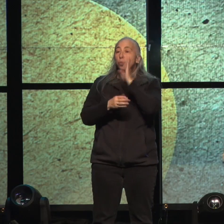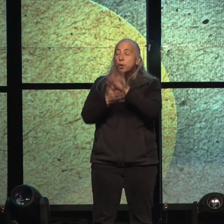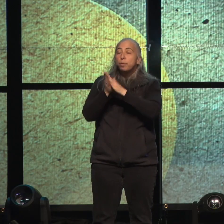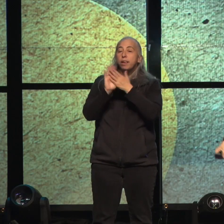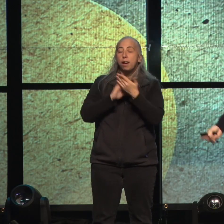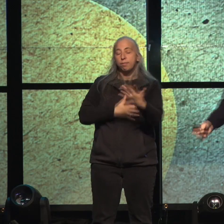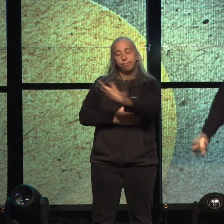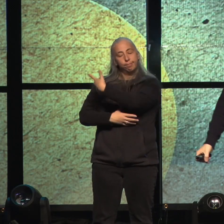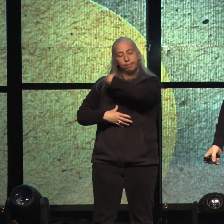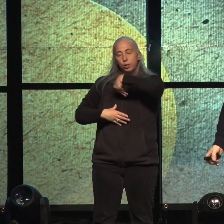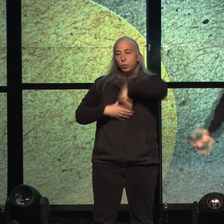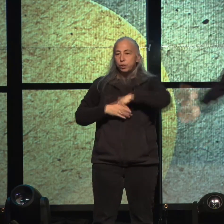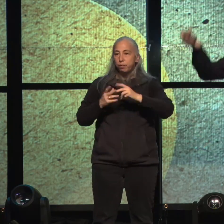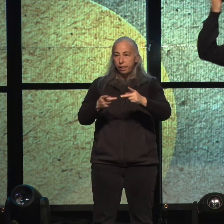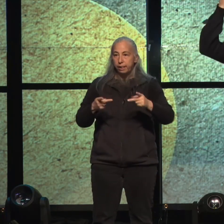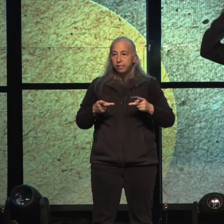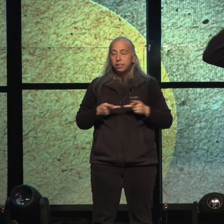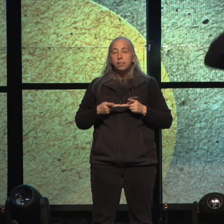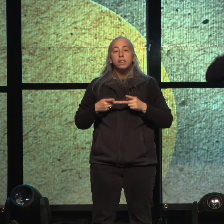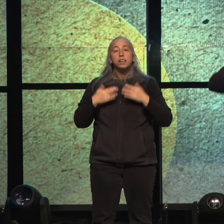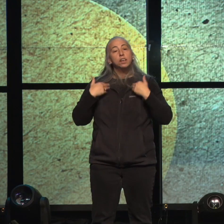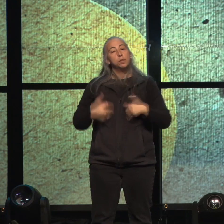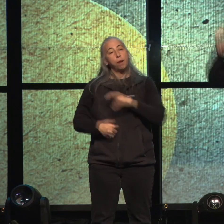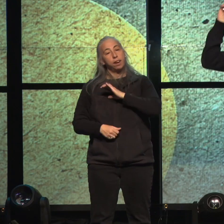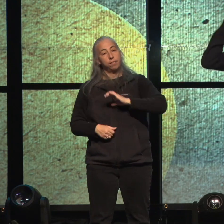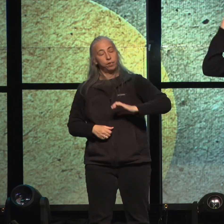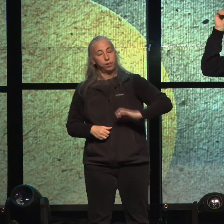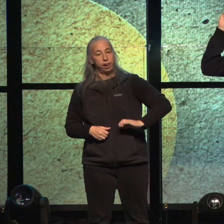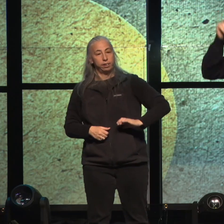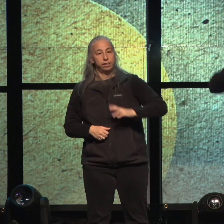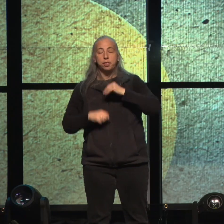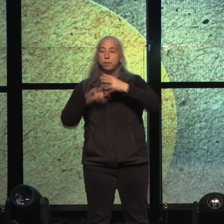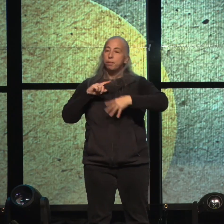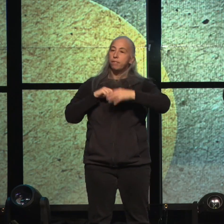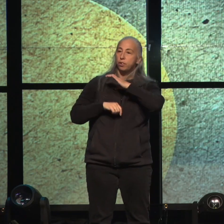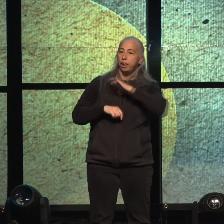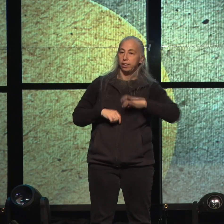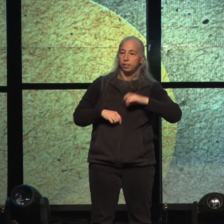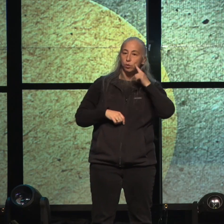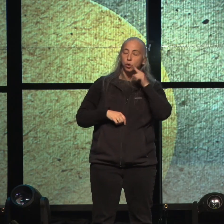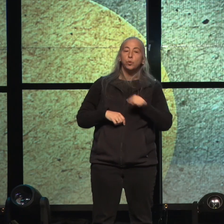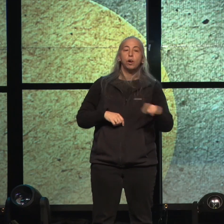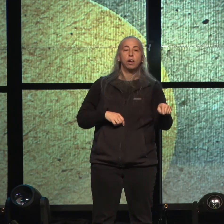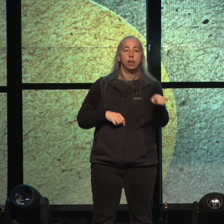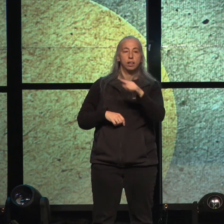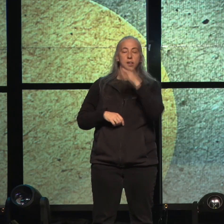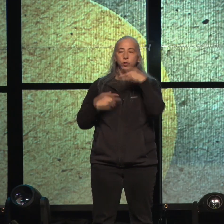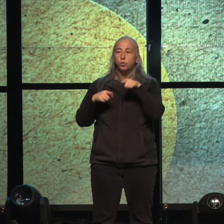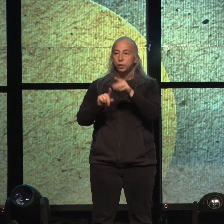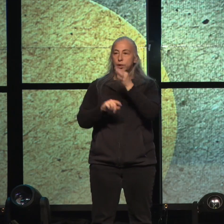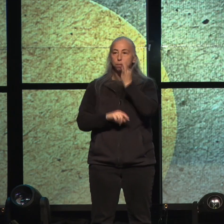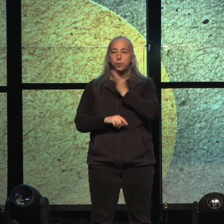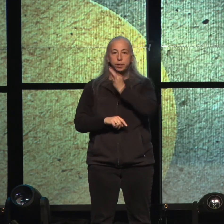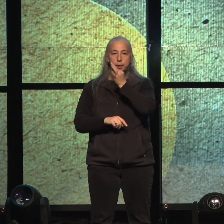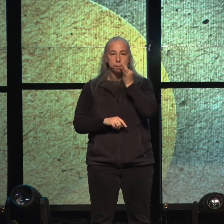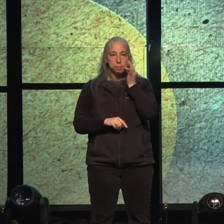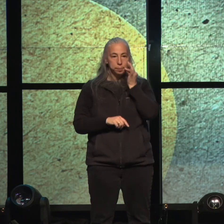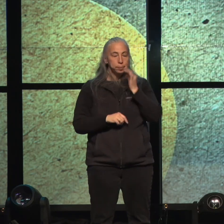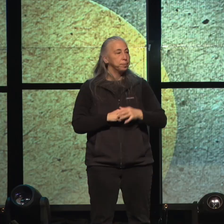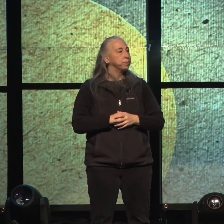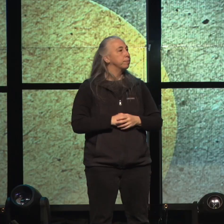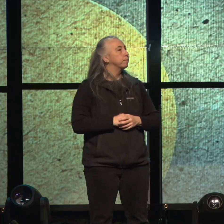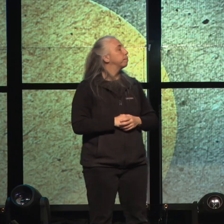Christ broken for you, the blood of Christ shed for you. Would you stand with me, please? And check out this video as you have communion and